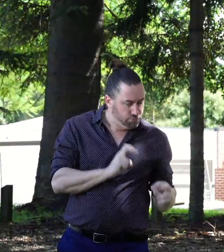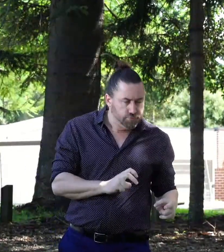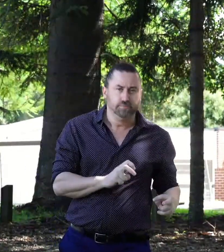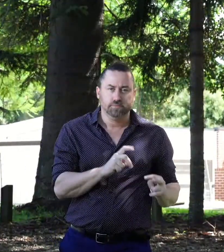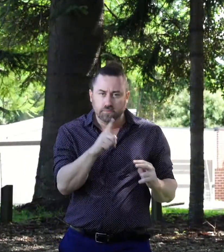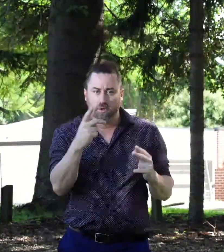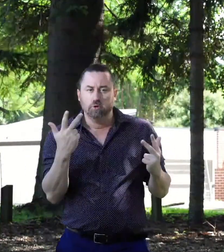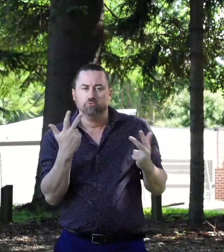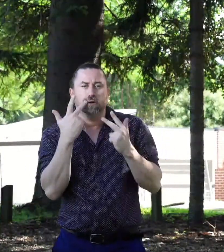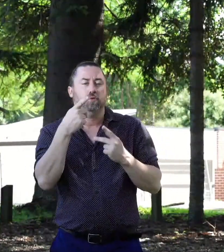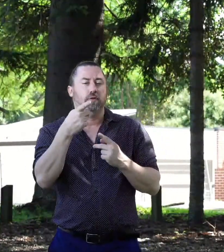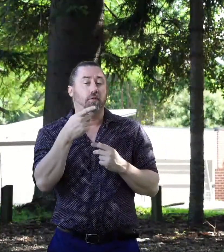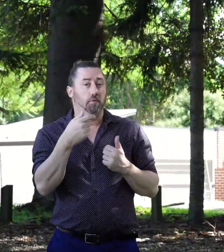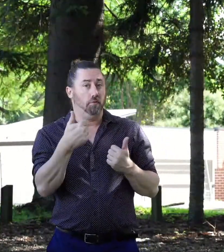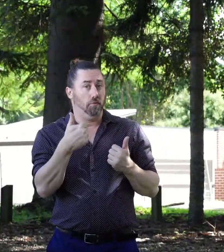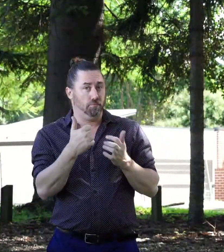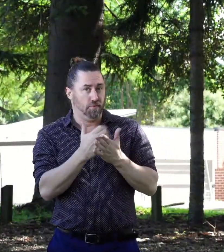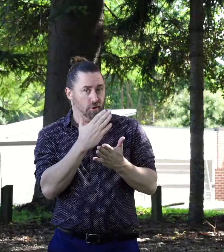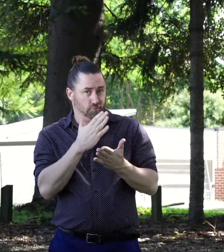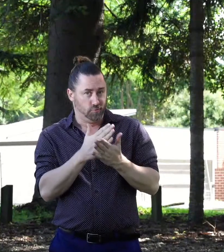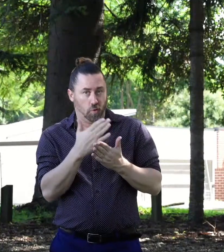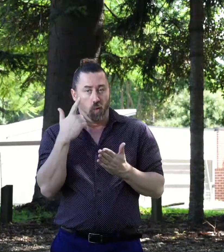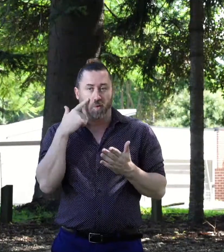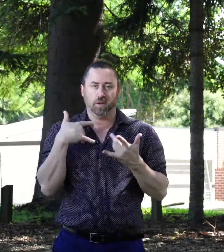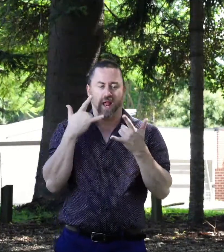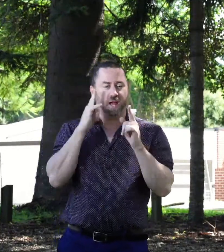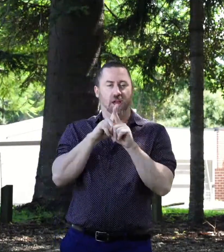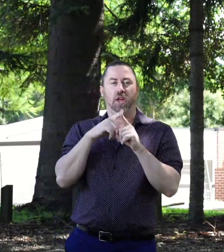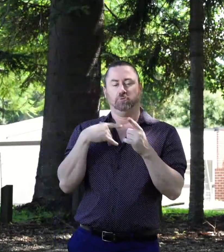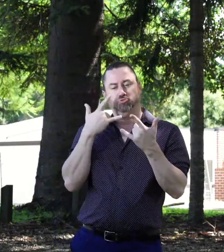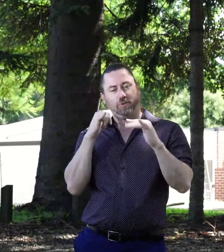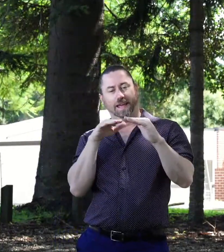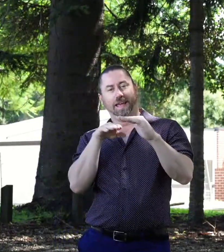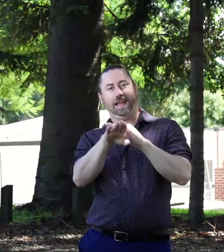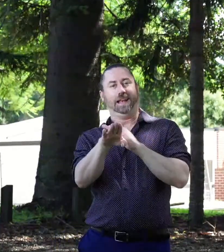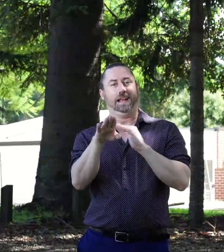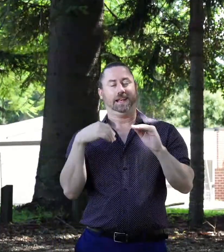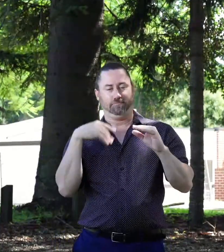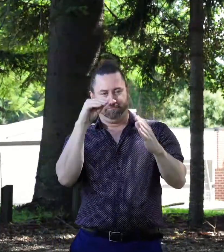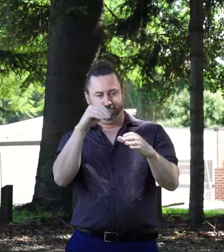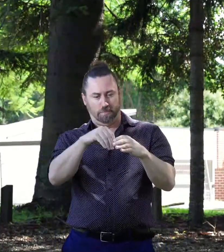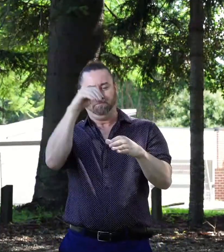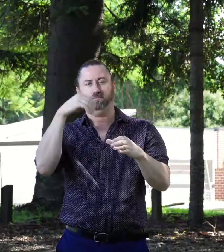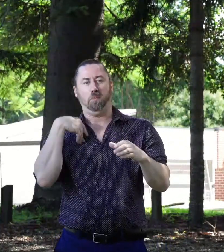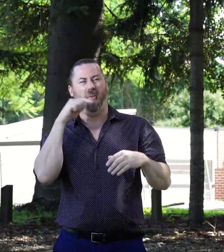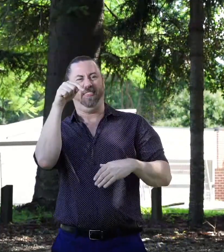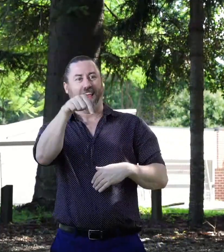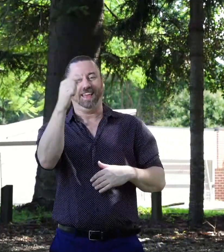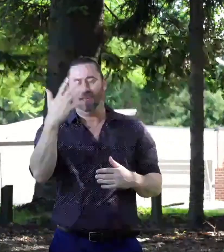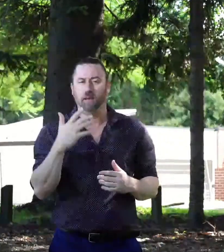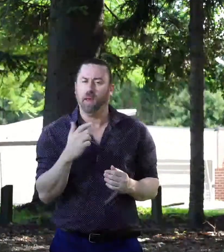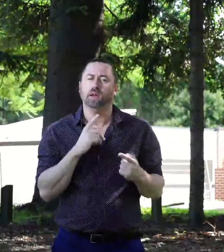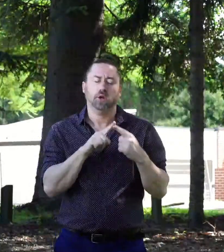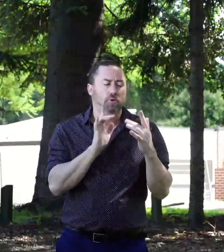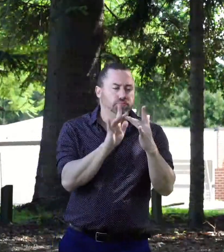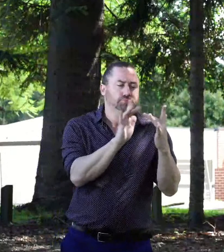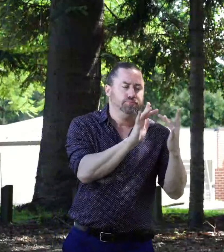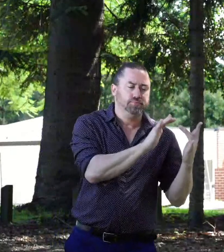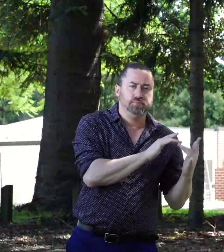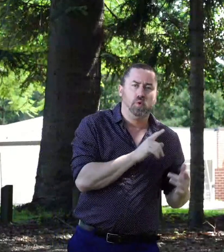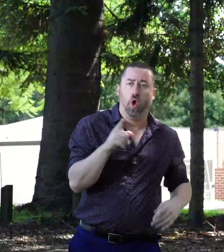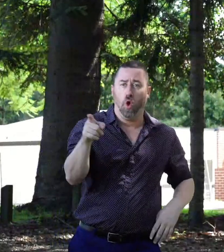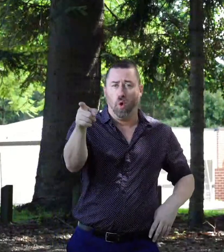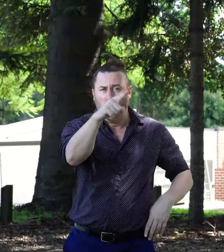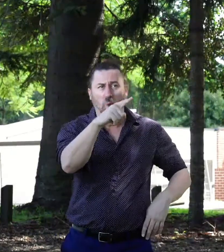the restaurant has gone with its checking in. But of course, while that contact tracing is ongoing, we say don't wait for the